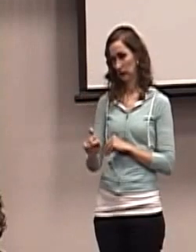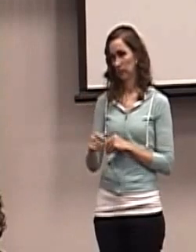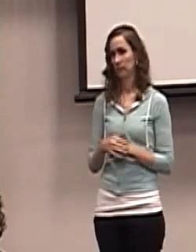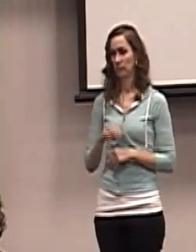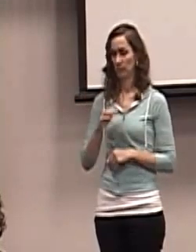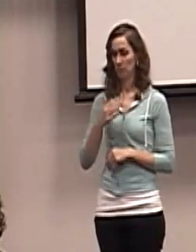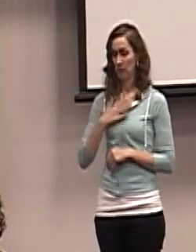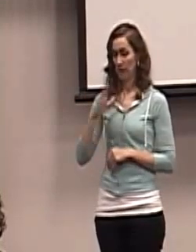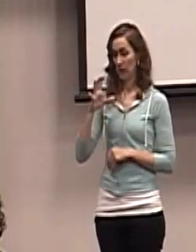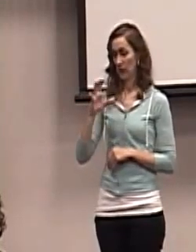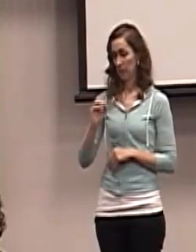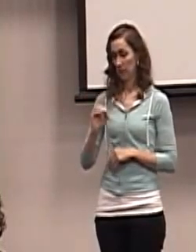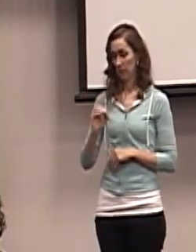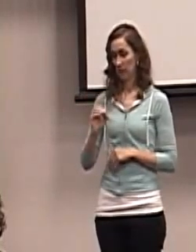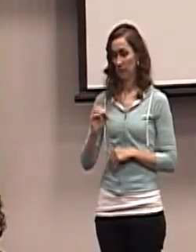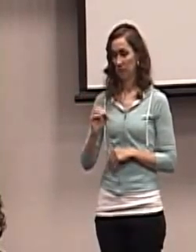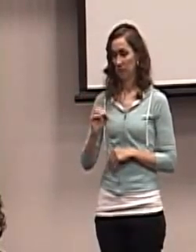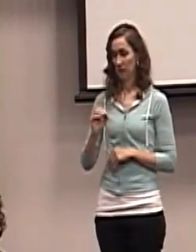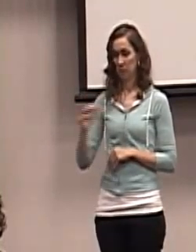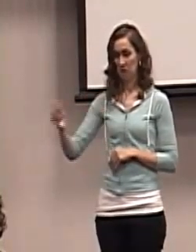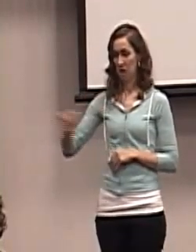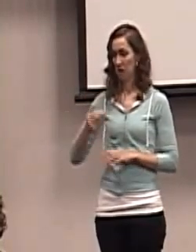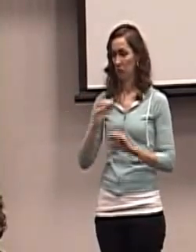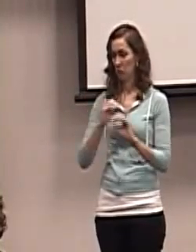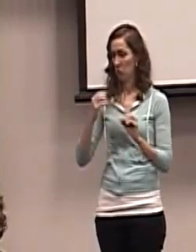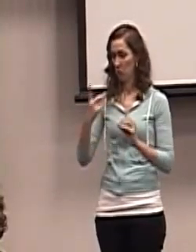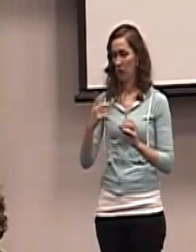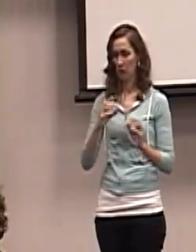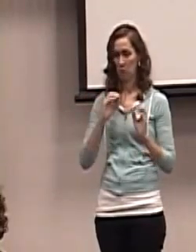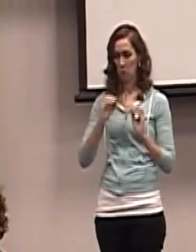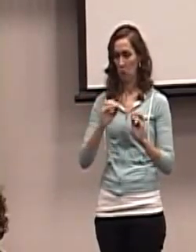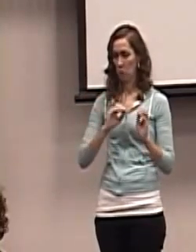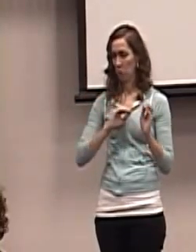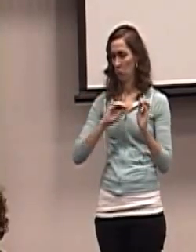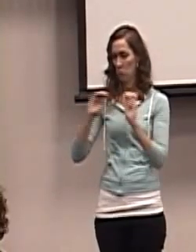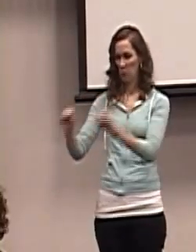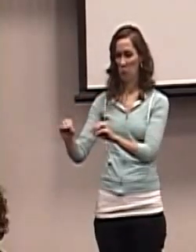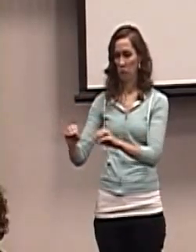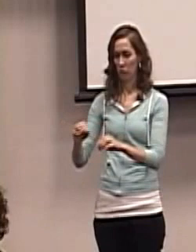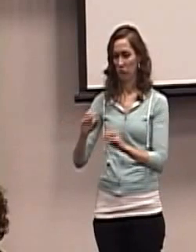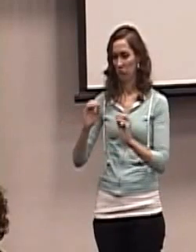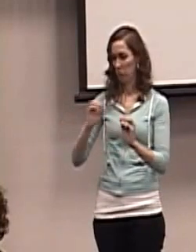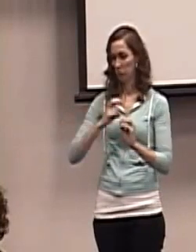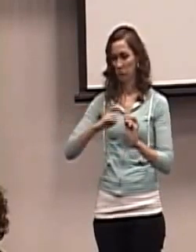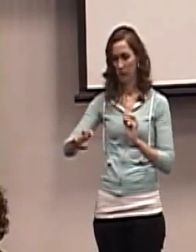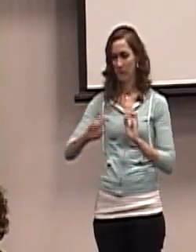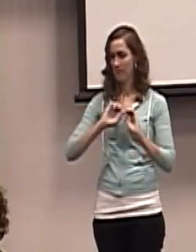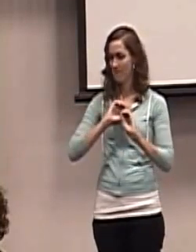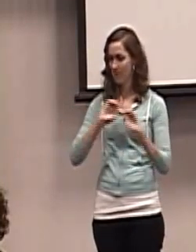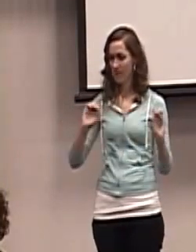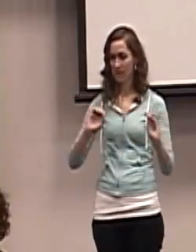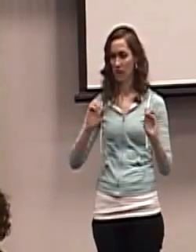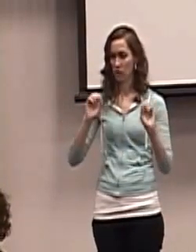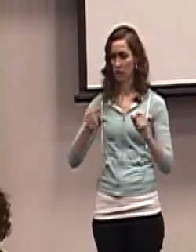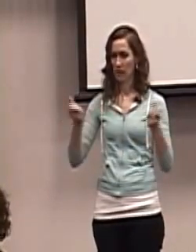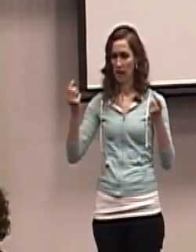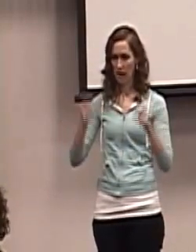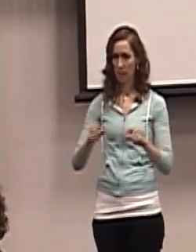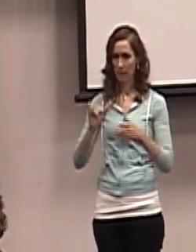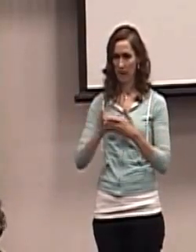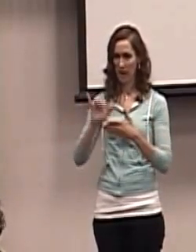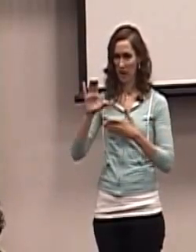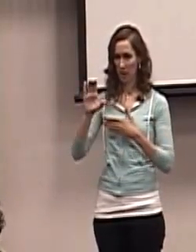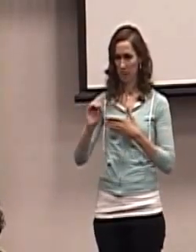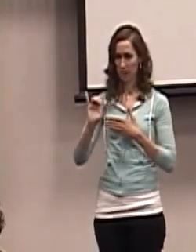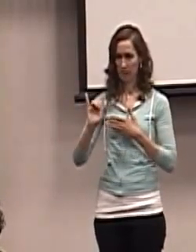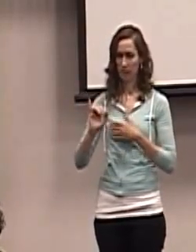absolutely no new hires, no moves, no relocations, nothing like this could occur,